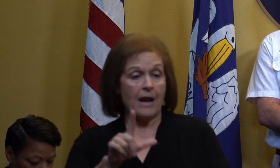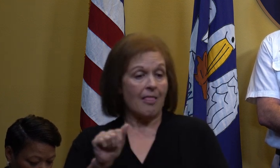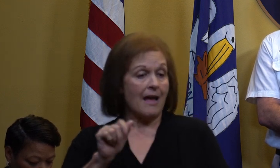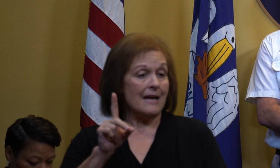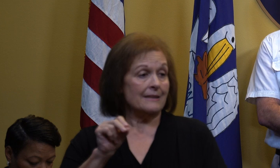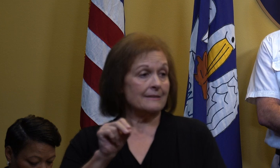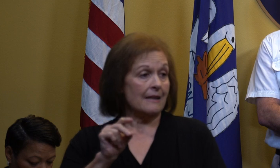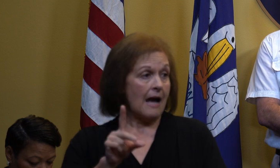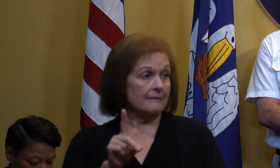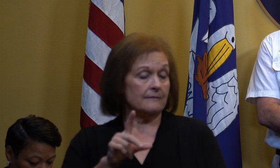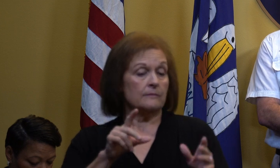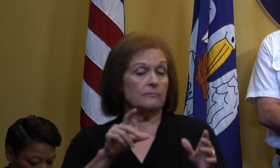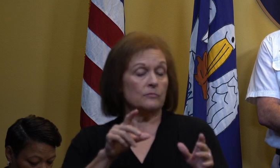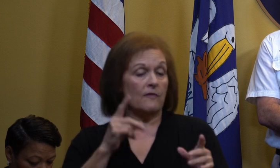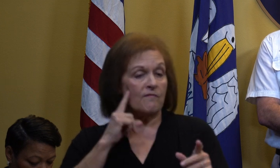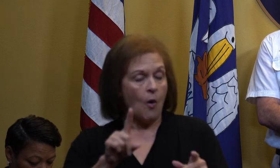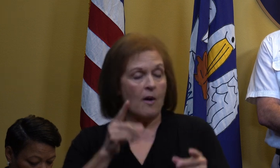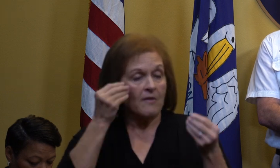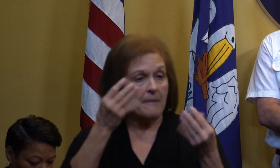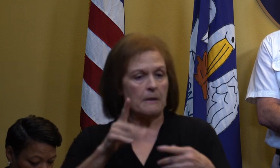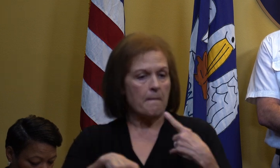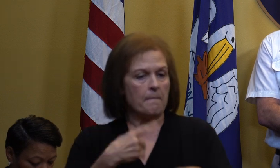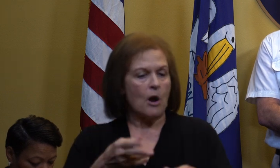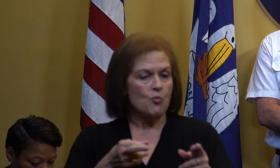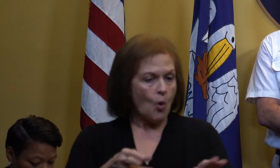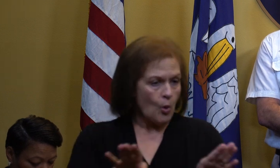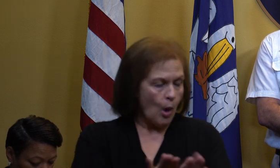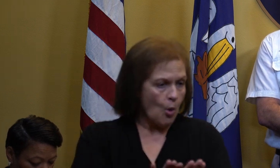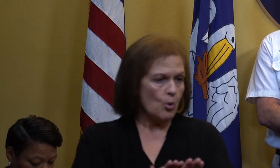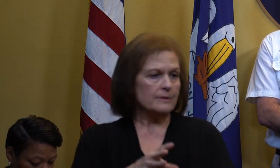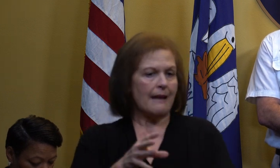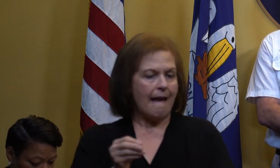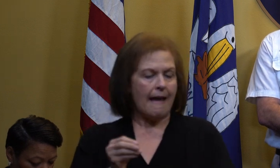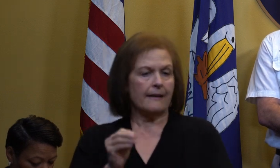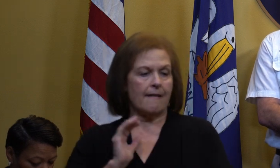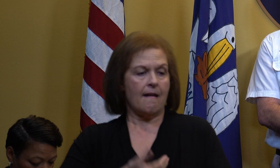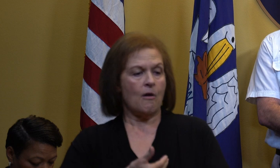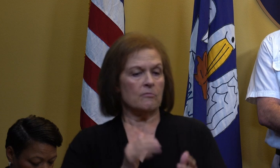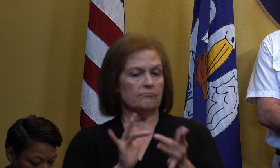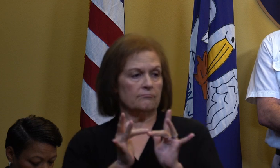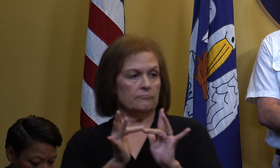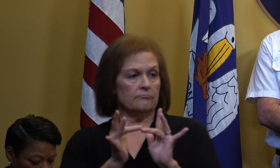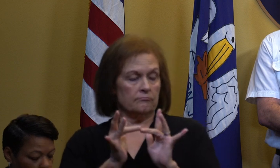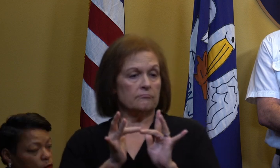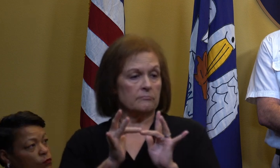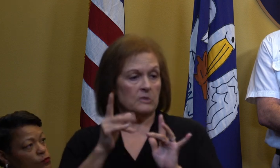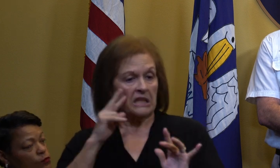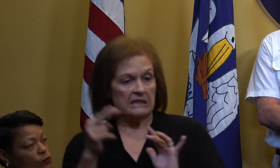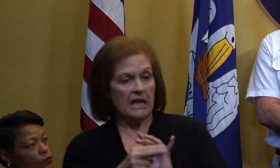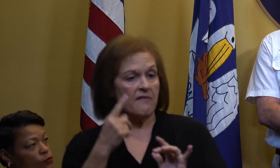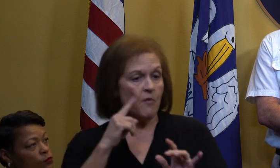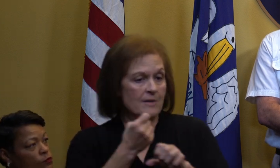511la.org for road closures and traffic information. And also our social media account, Safe Release social media account, is for additional notices and